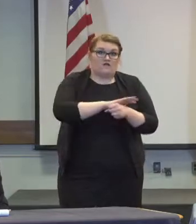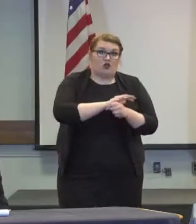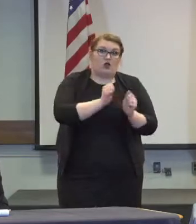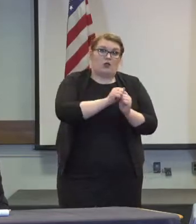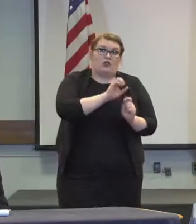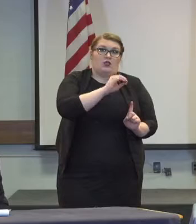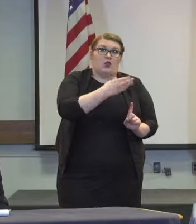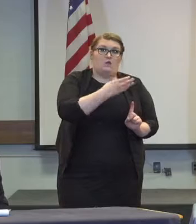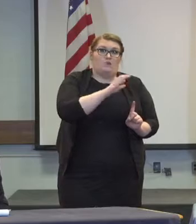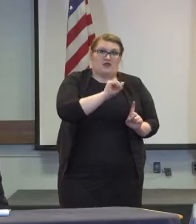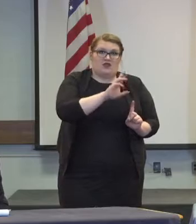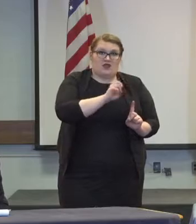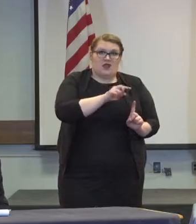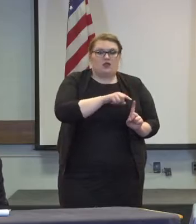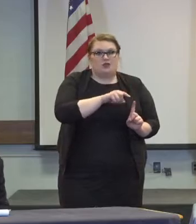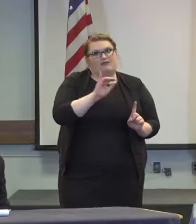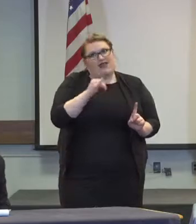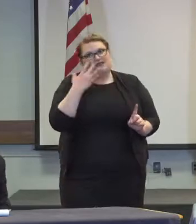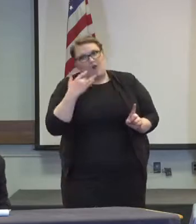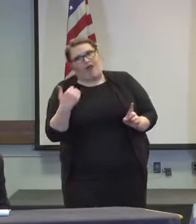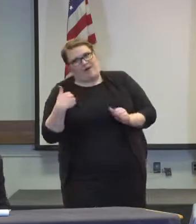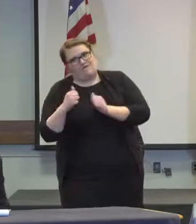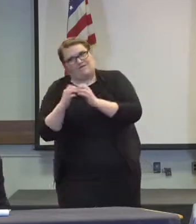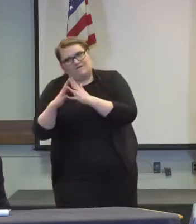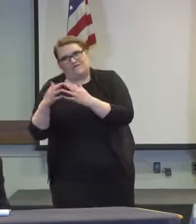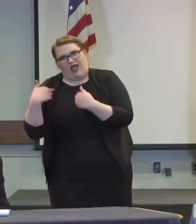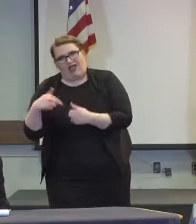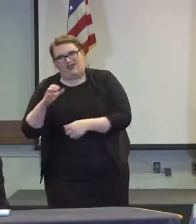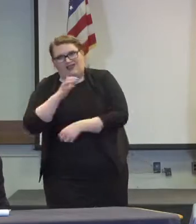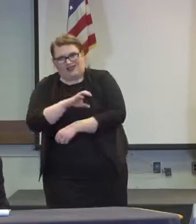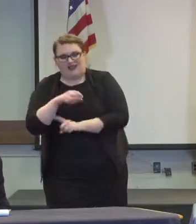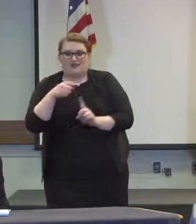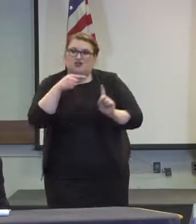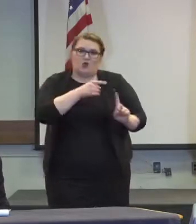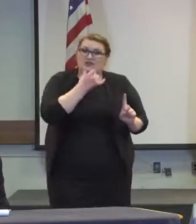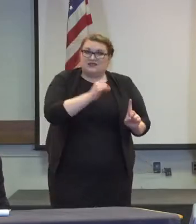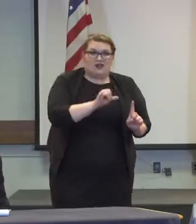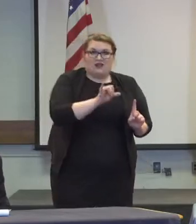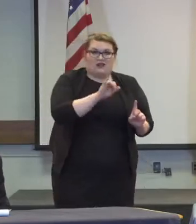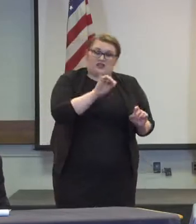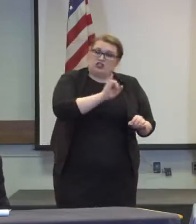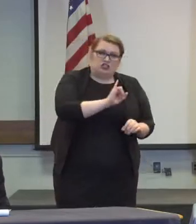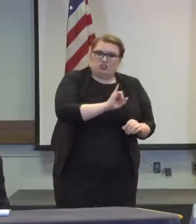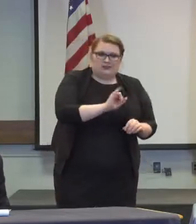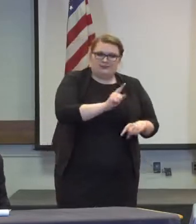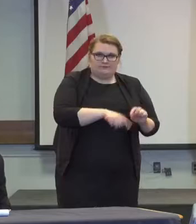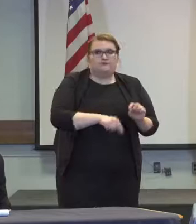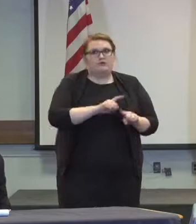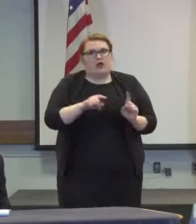Obamacare Act, but that's why we have our health clinics. So those services are available.